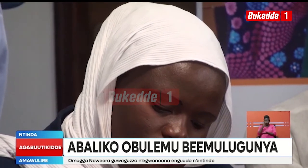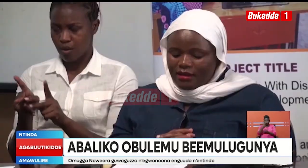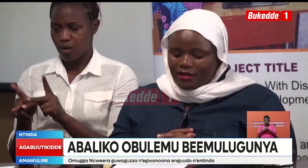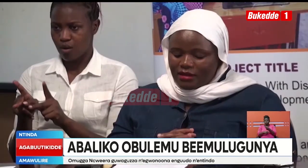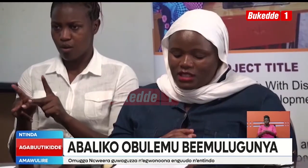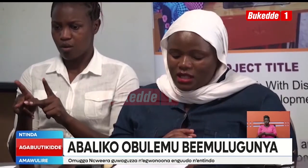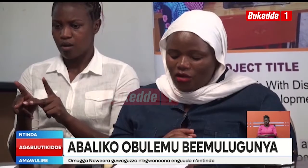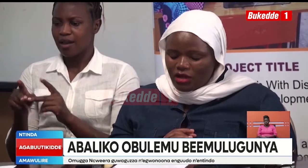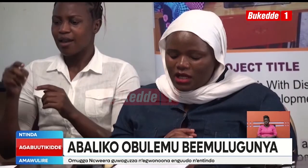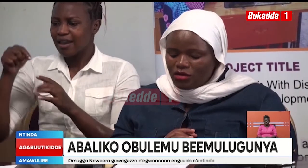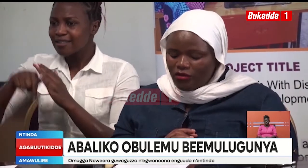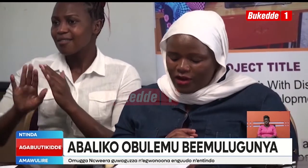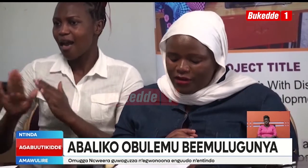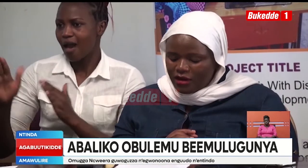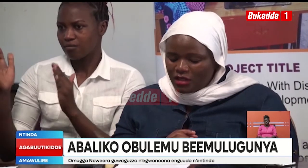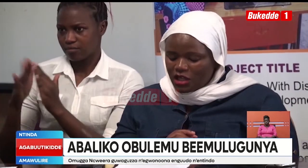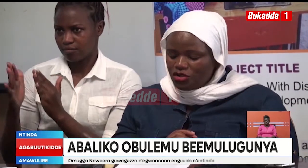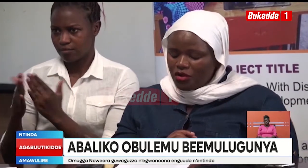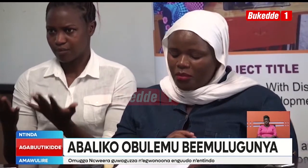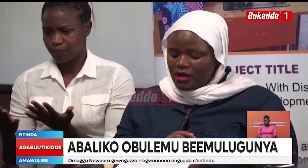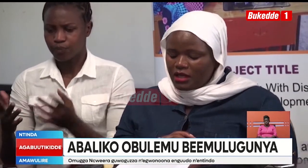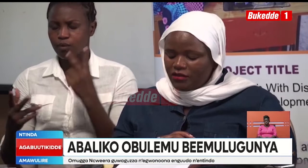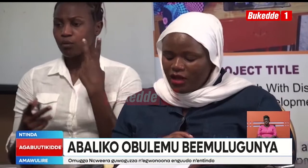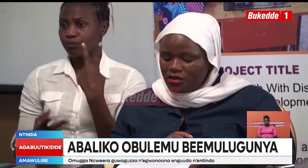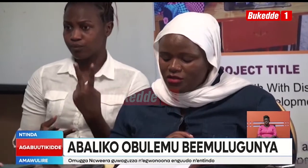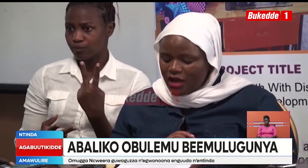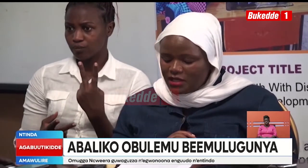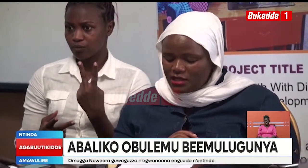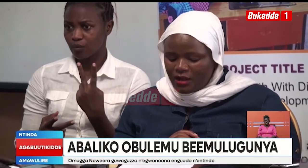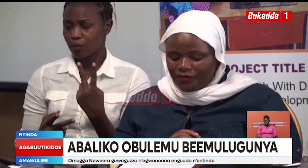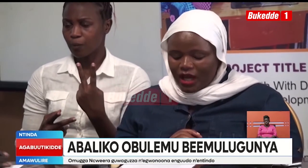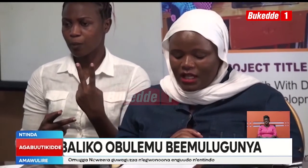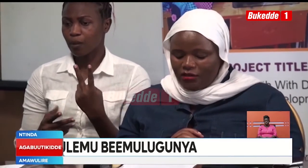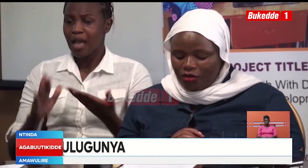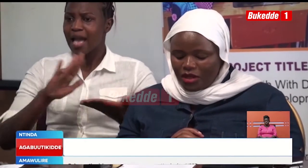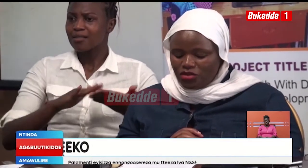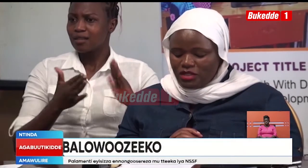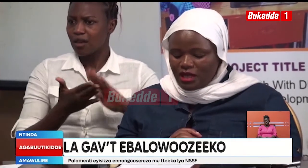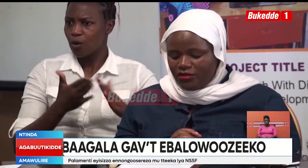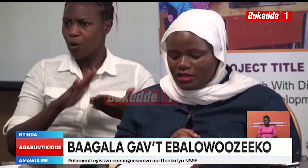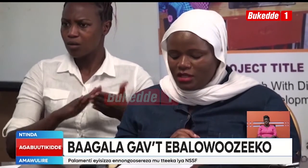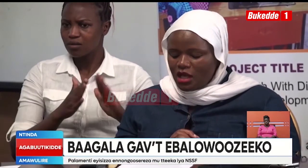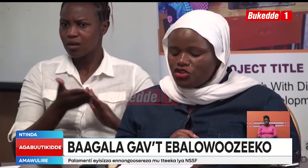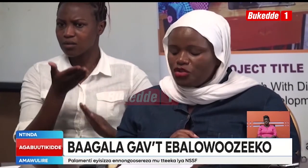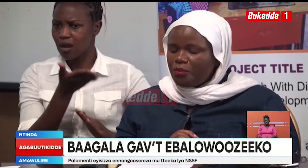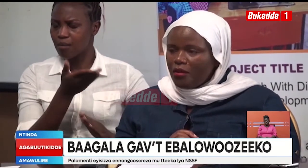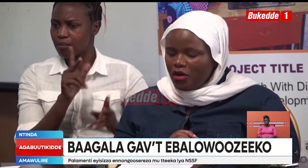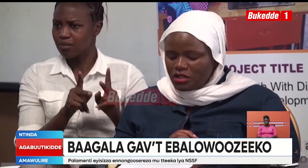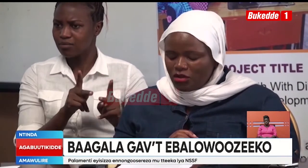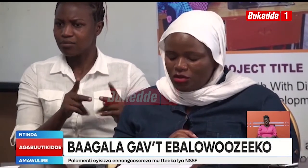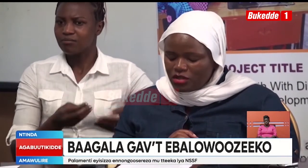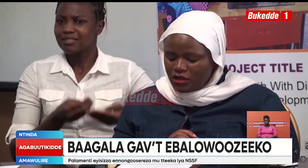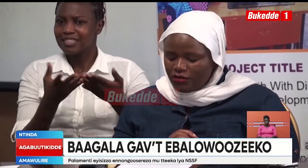The stakeholders offering sexual reproductive health rights and information services should